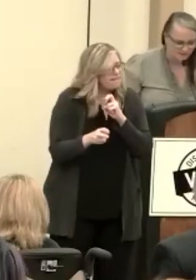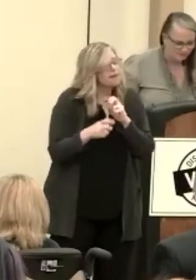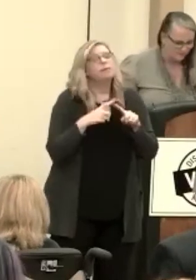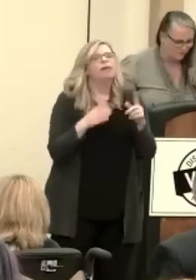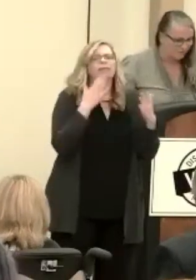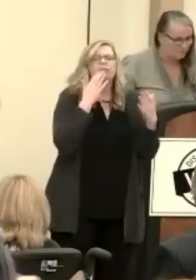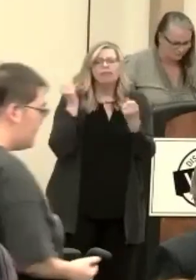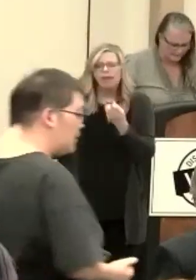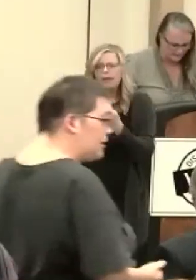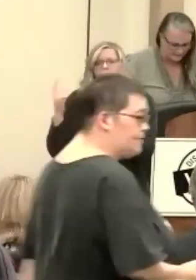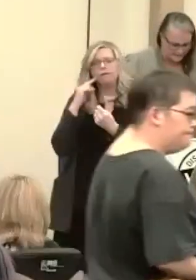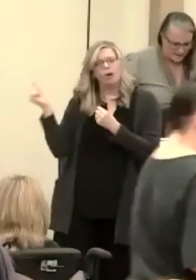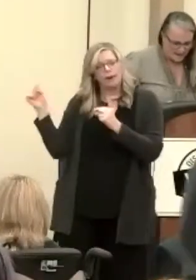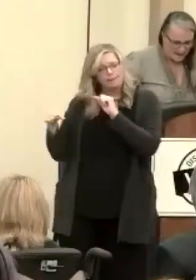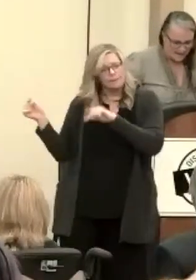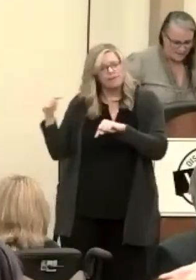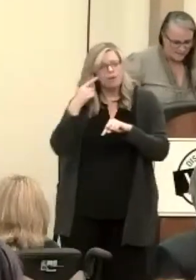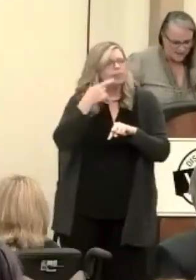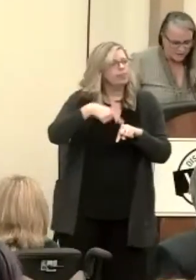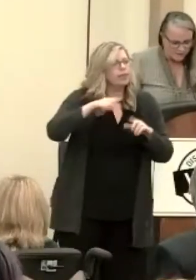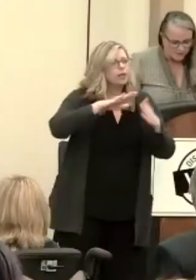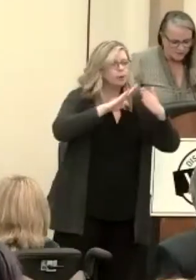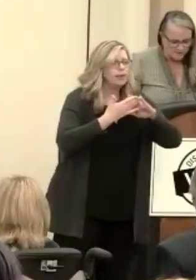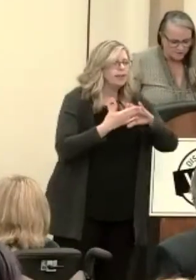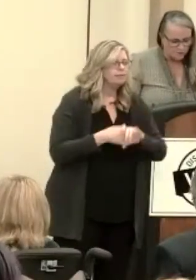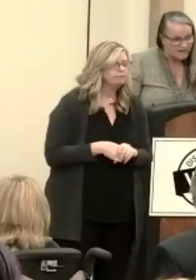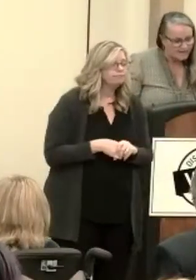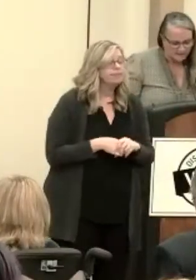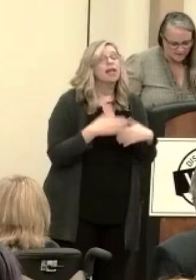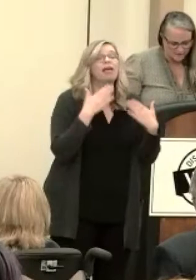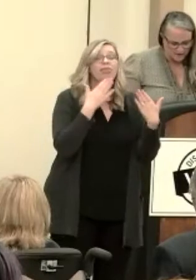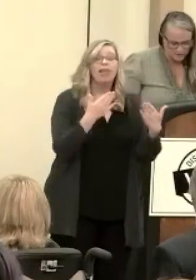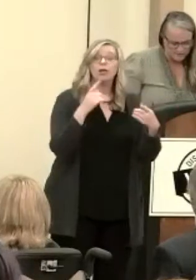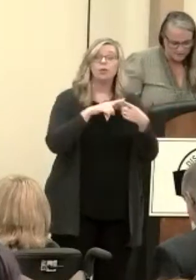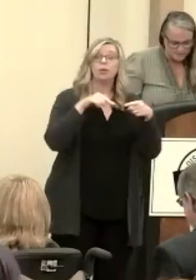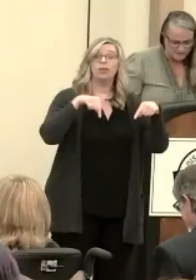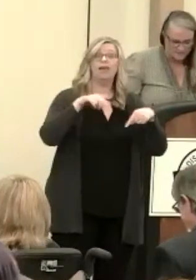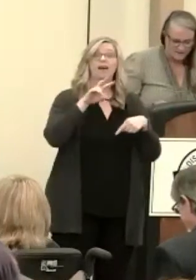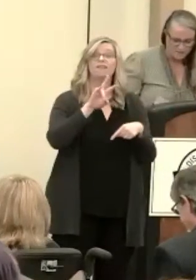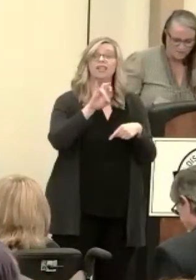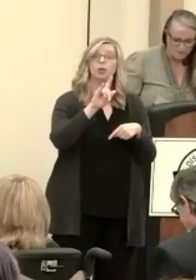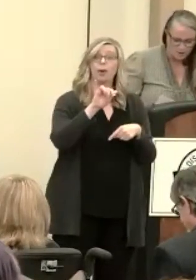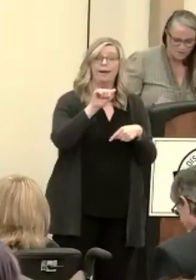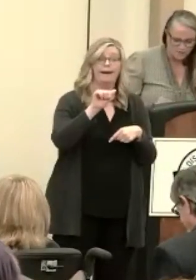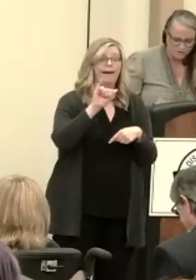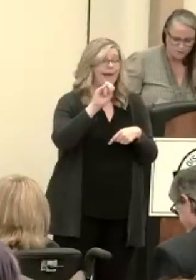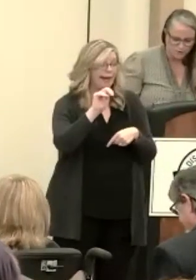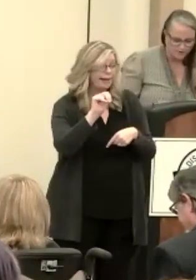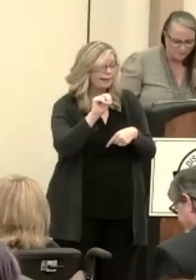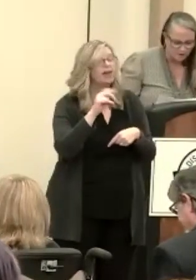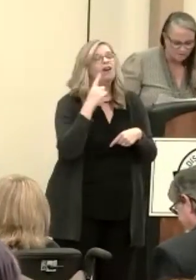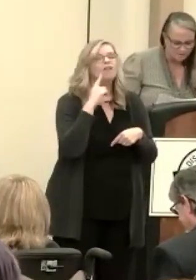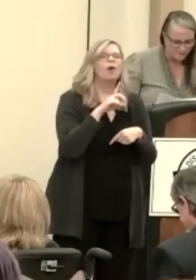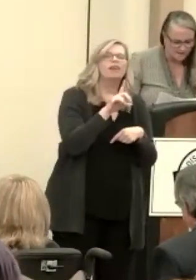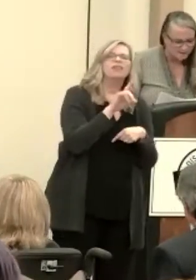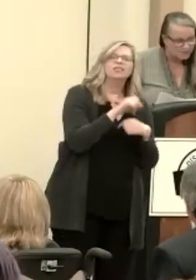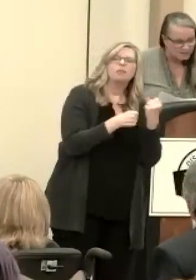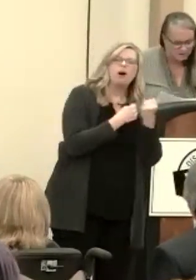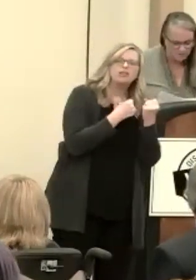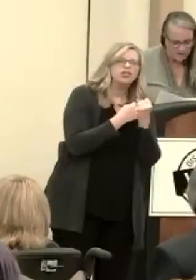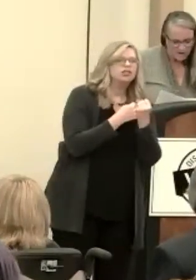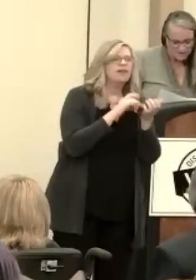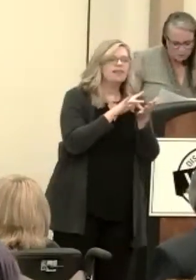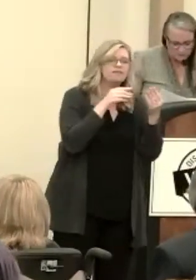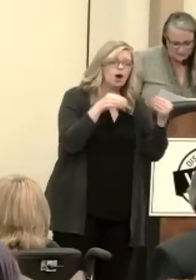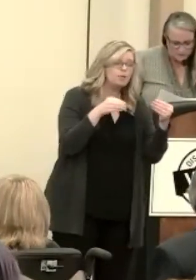to be here for community. Thank you to the Victoria Inn. Thank you to Disability Matters Vote sponsors, Northway Pharmacy, Brannock